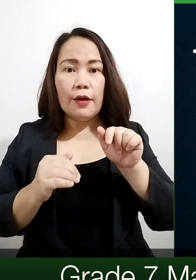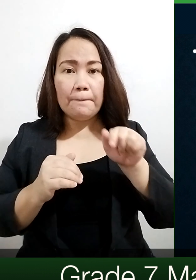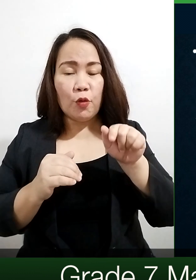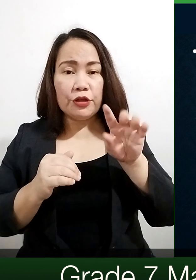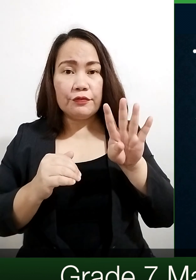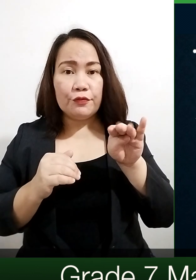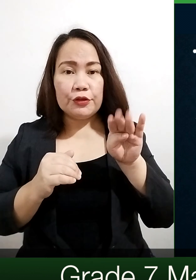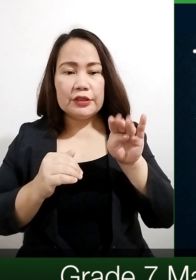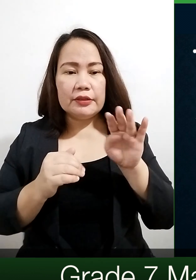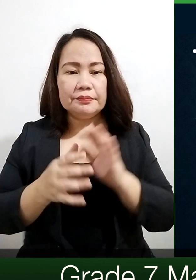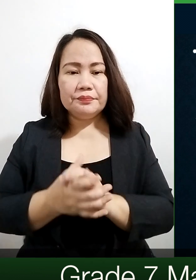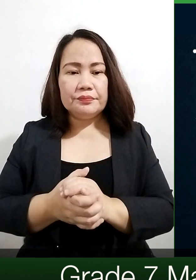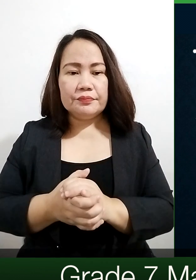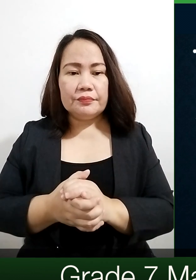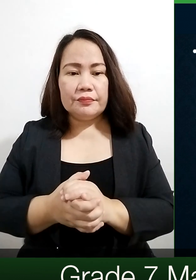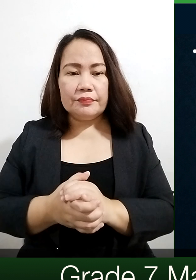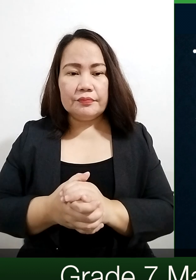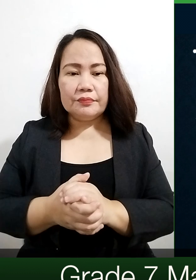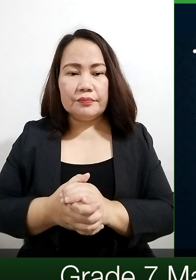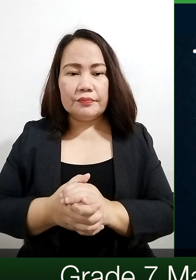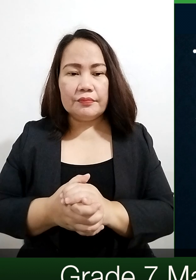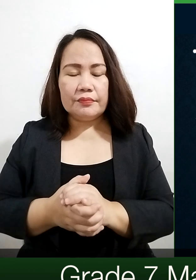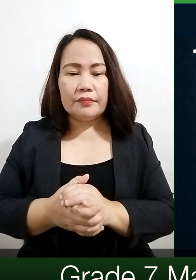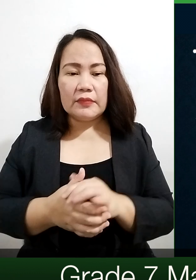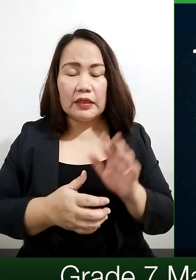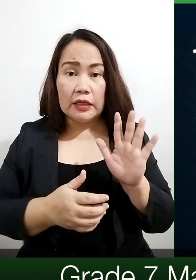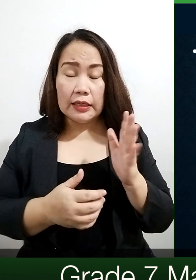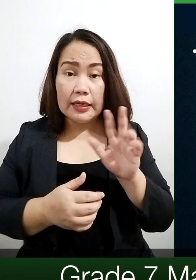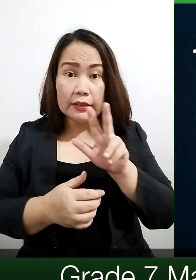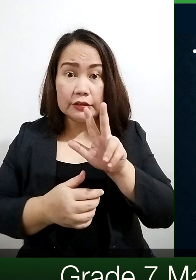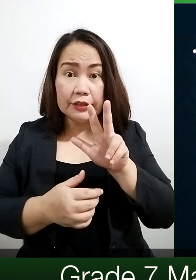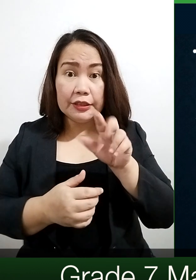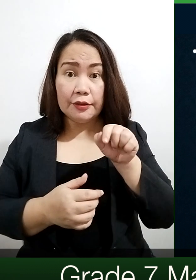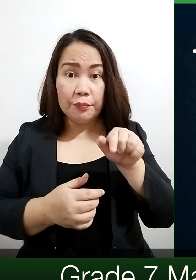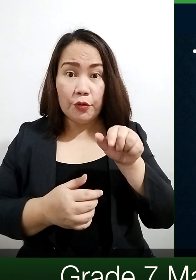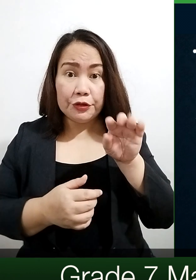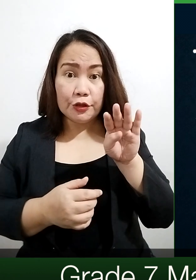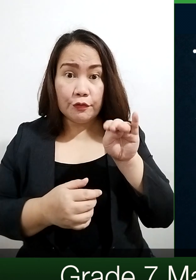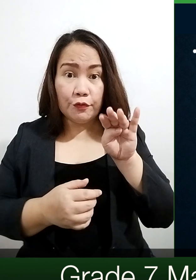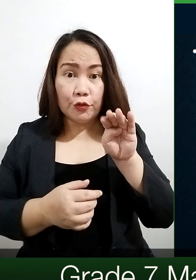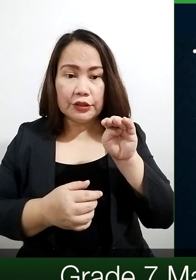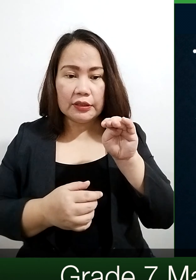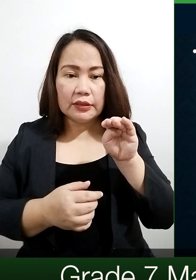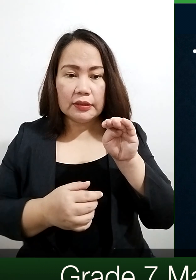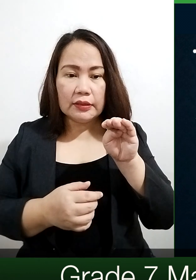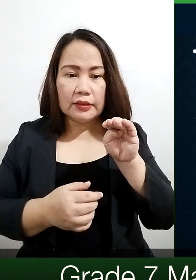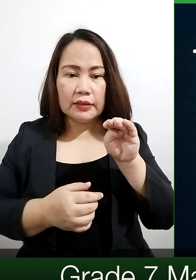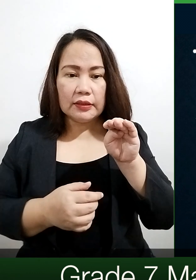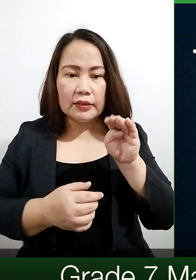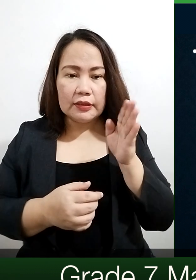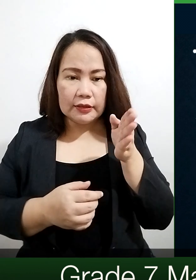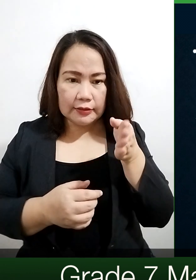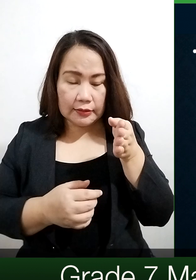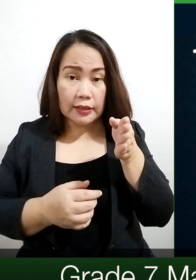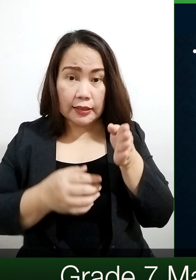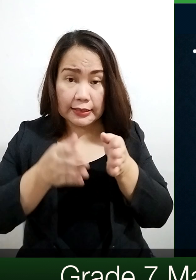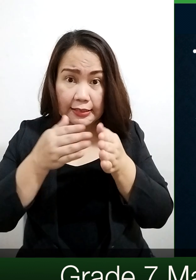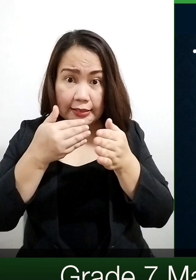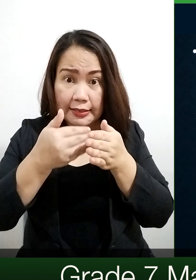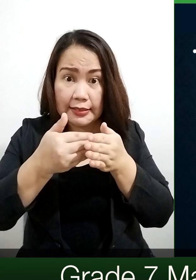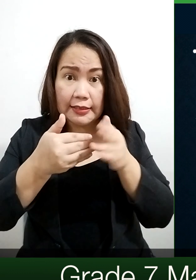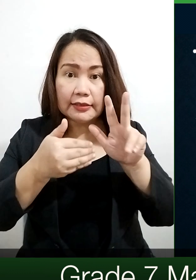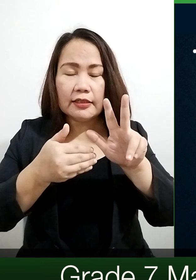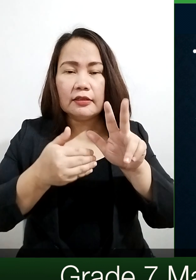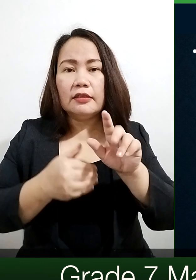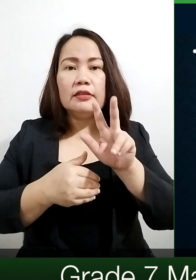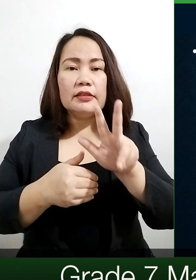So, 3.14, if this is 3.5, 3.4, 3.3, so 3.2, so malamang dito